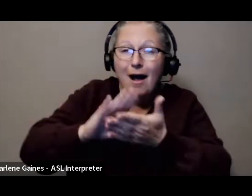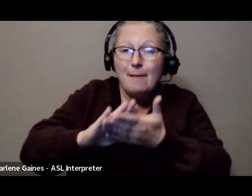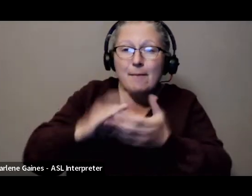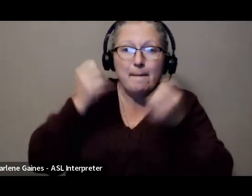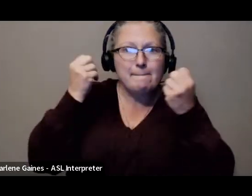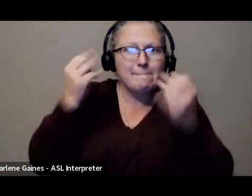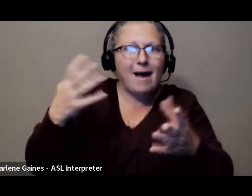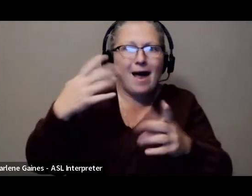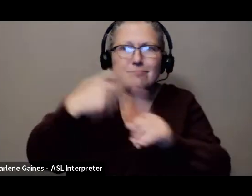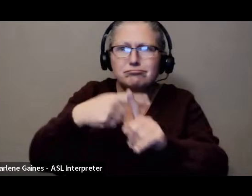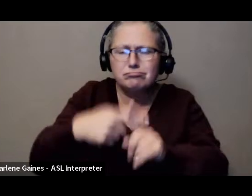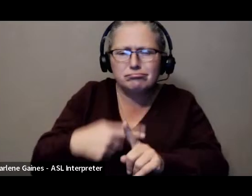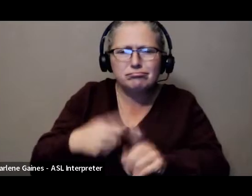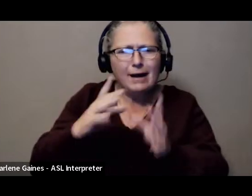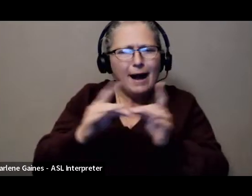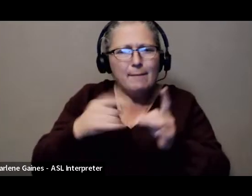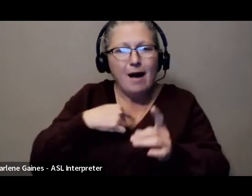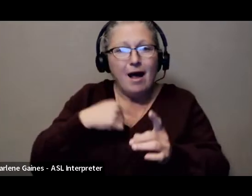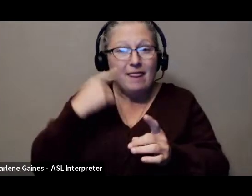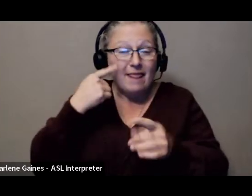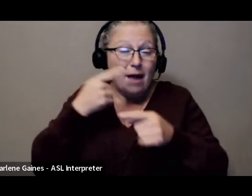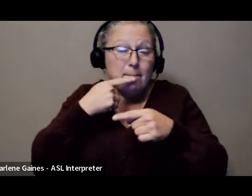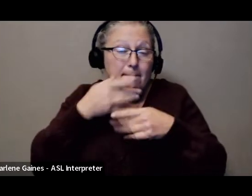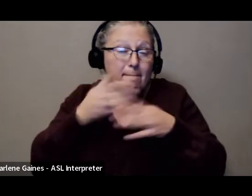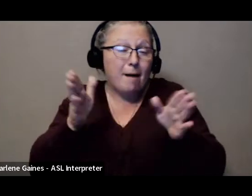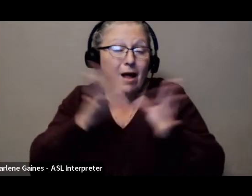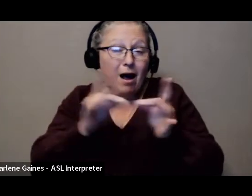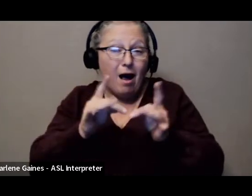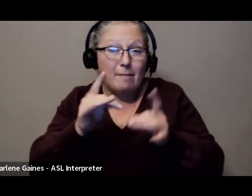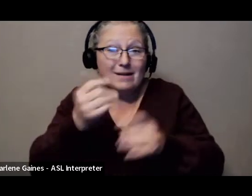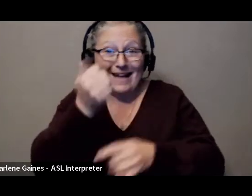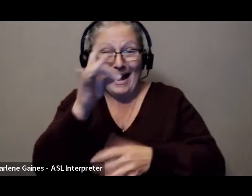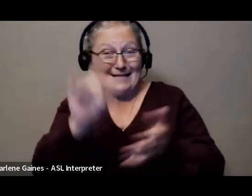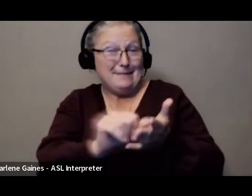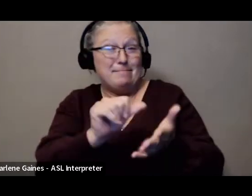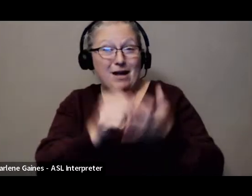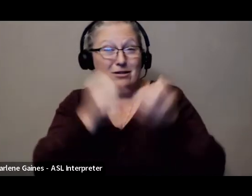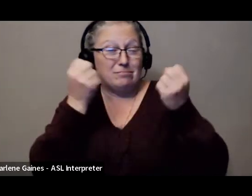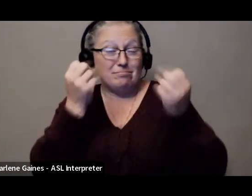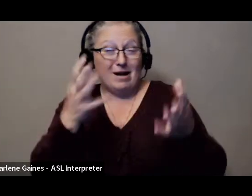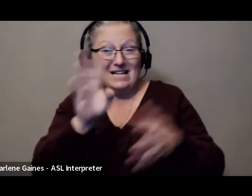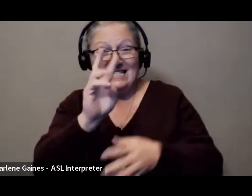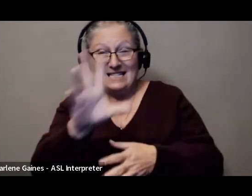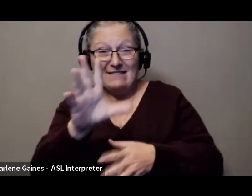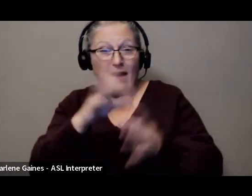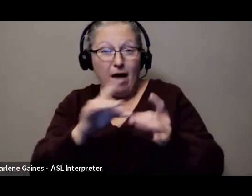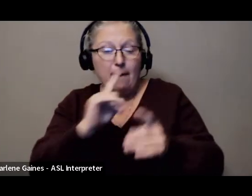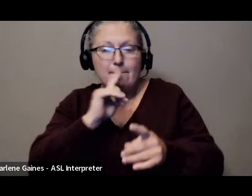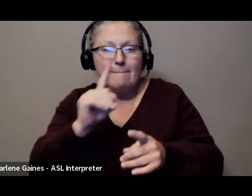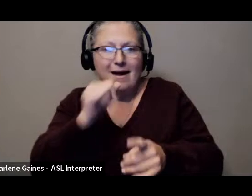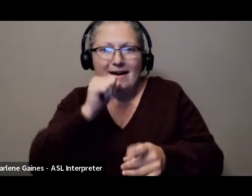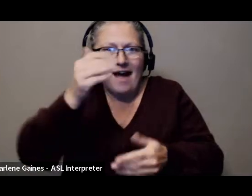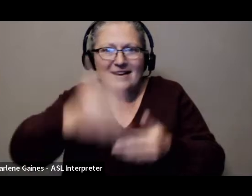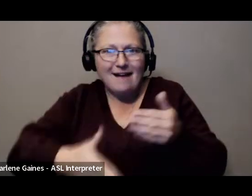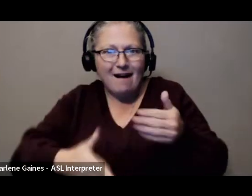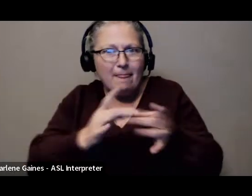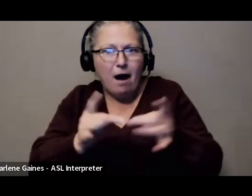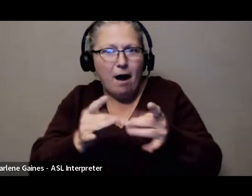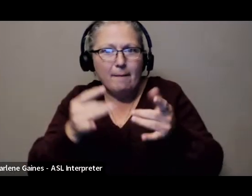comments that she had, because I take public comments important. That night I had 18 pages, like I said, 65 comments, but we weren't all the way done with the comments